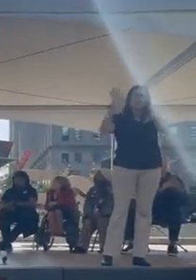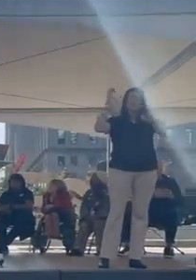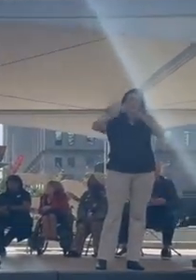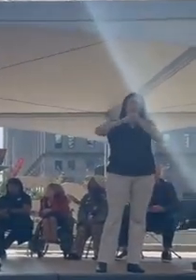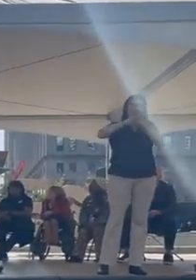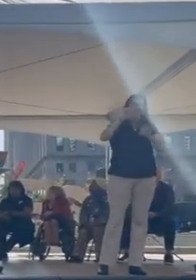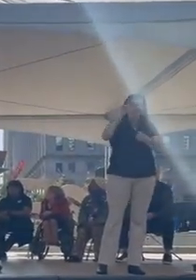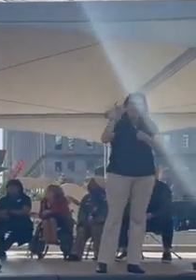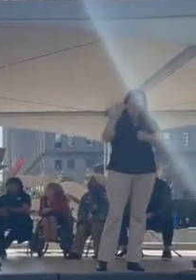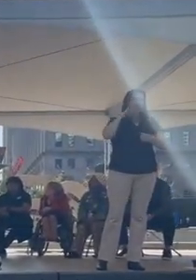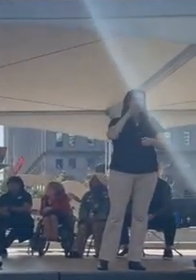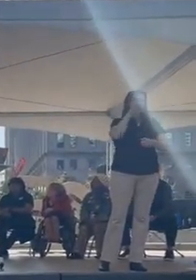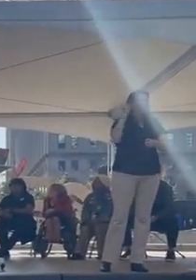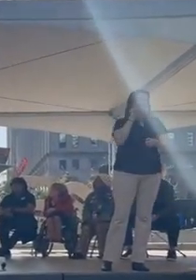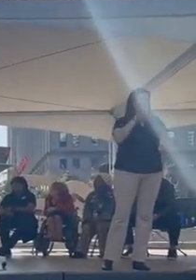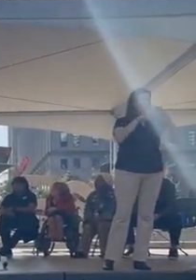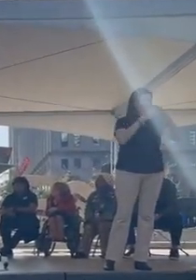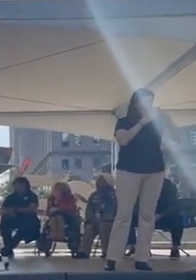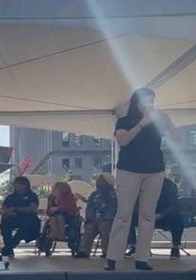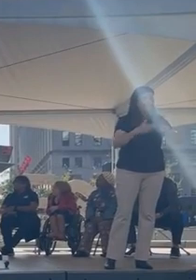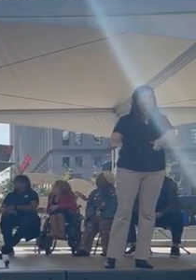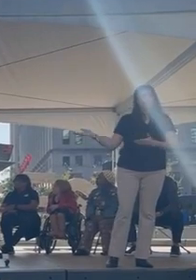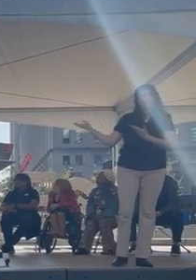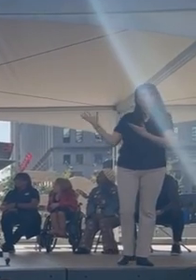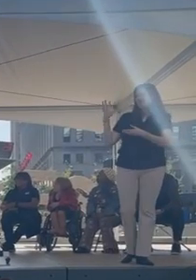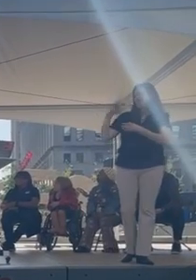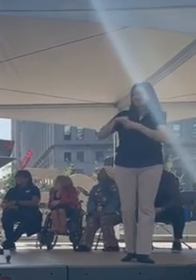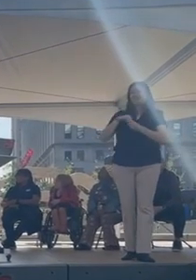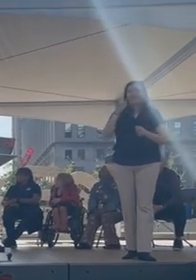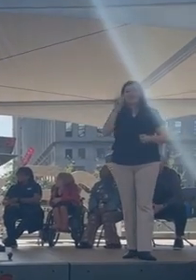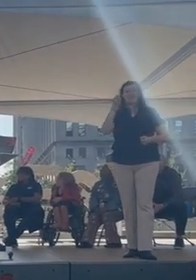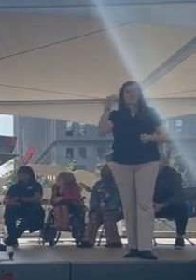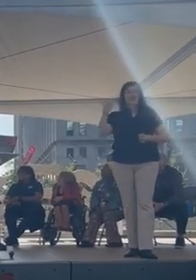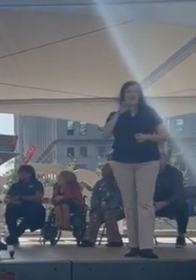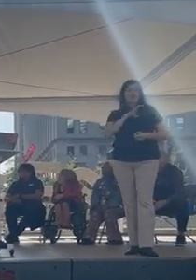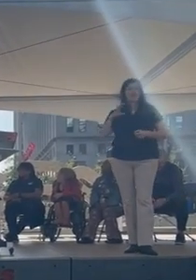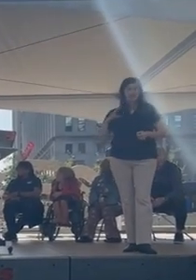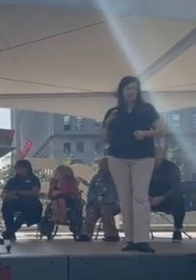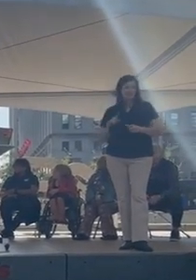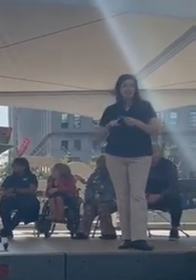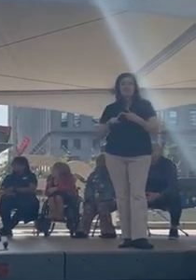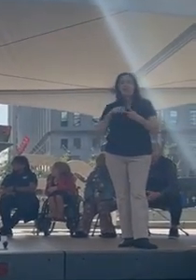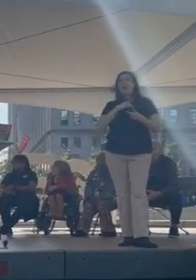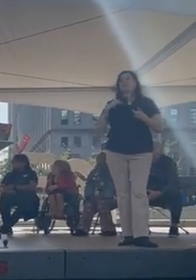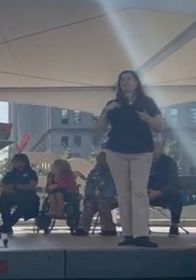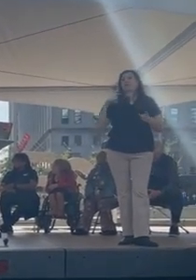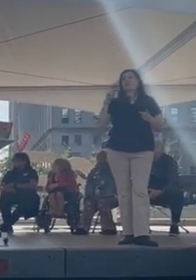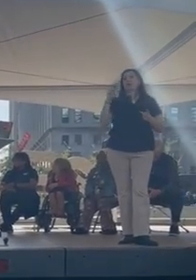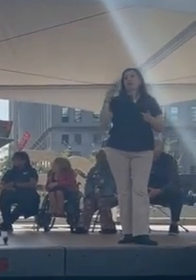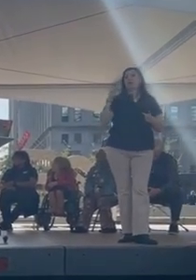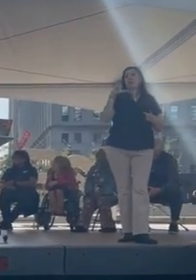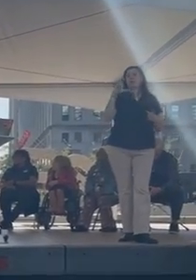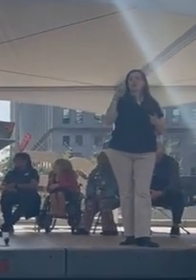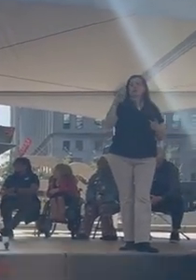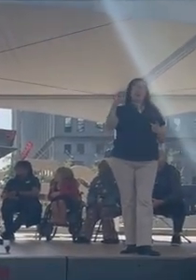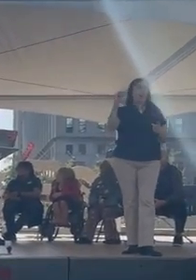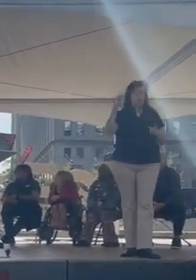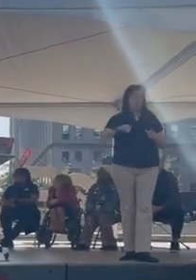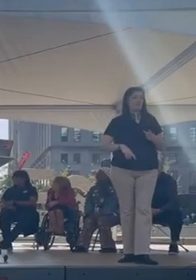to the disability community, a member of ADA Cleveland, a member of